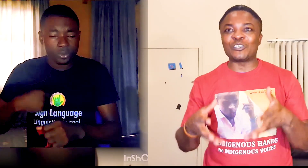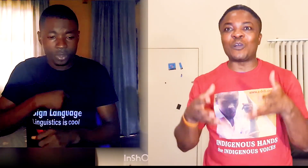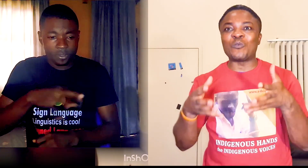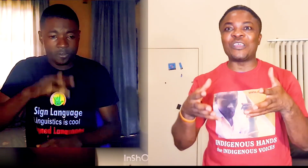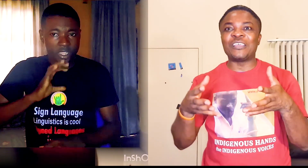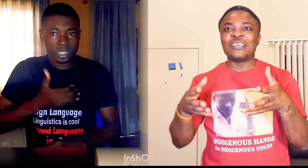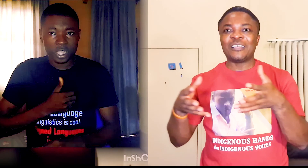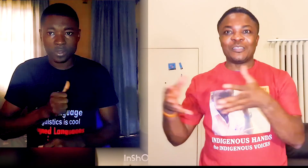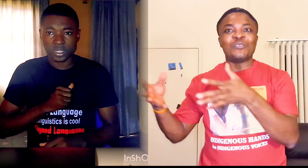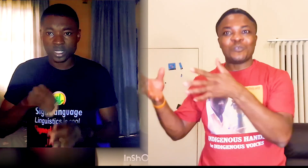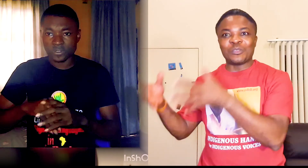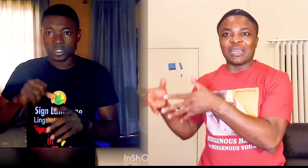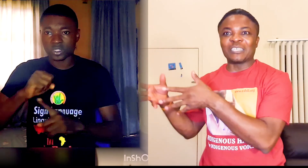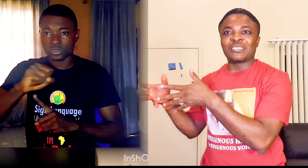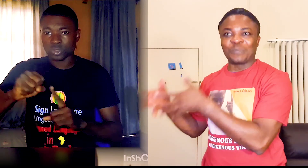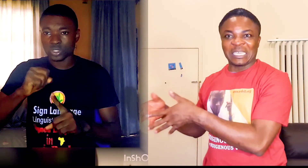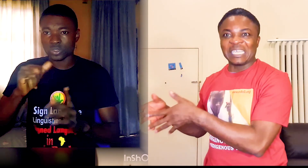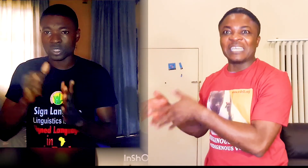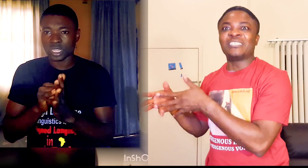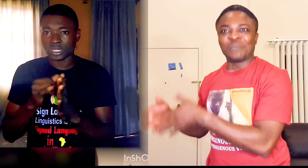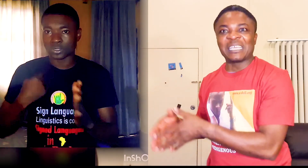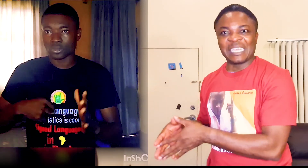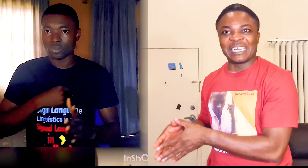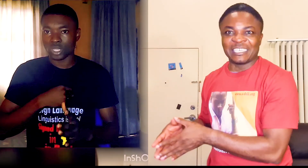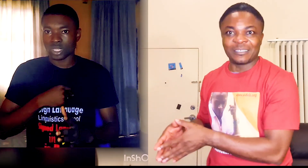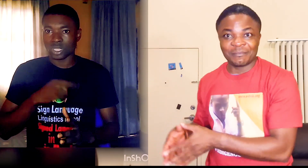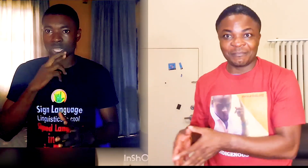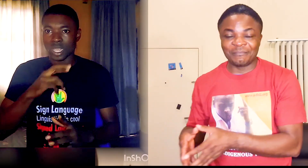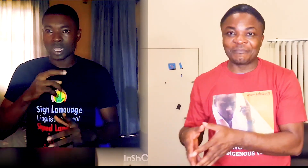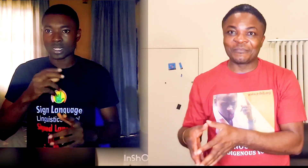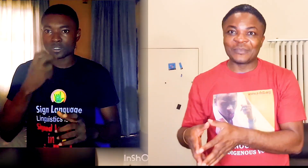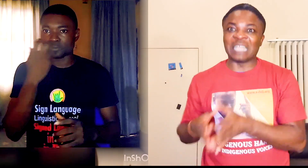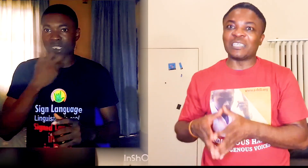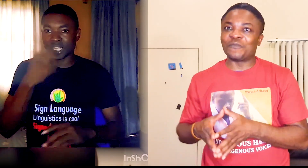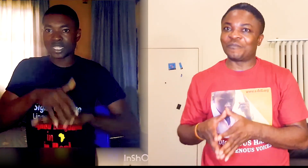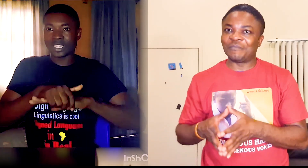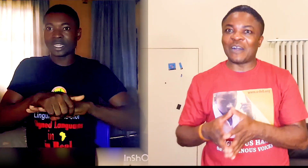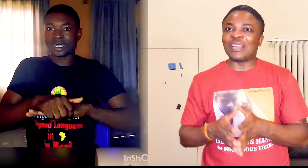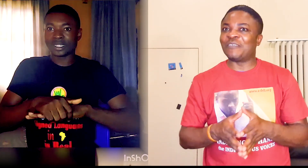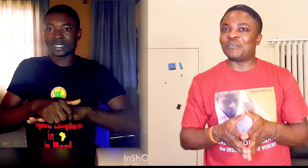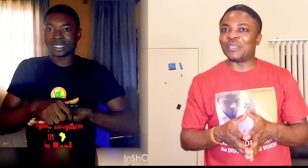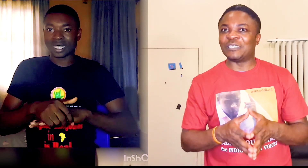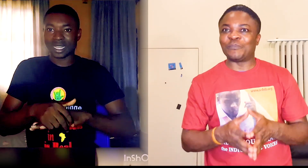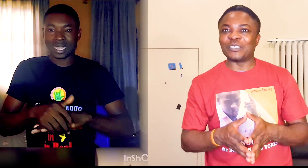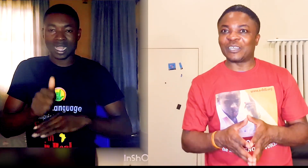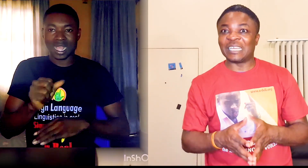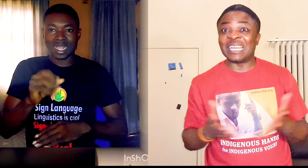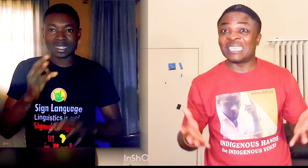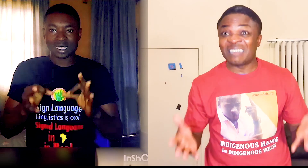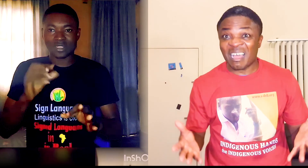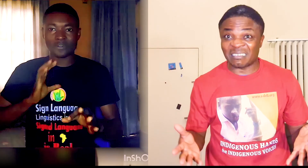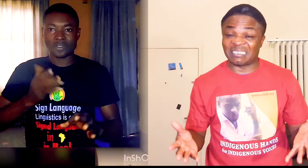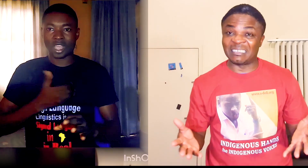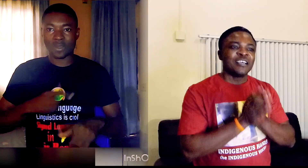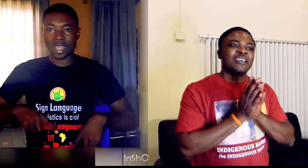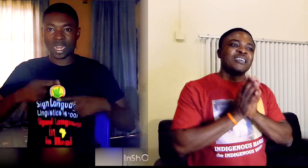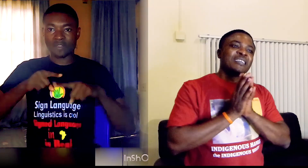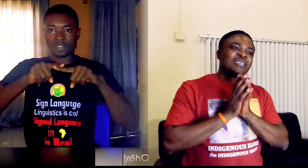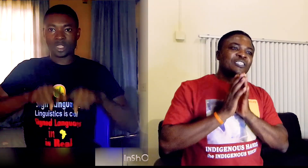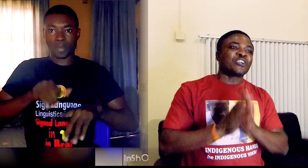a situation that we that are speaking English speak English as if our life depends on it. It is